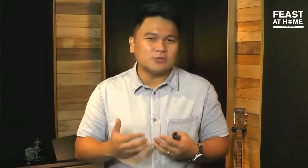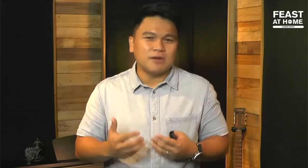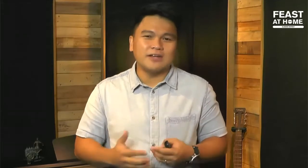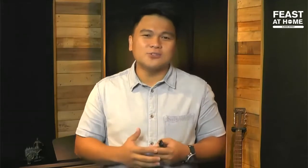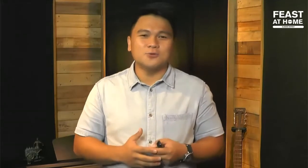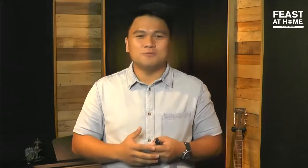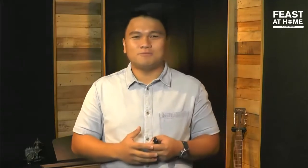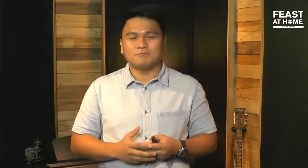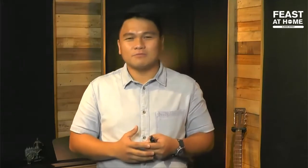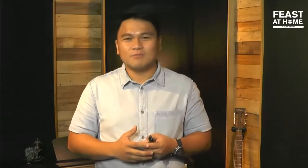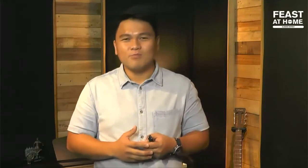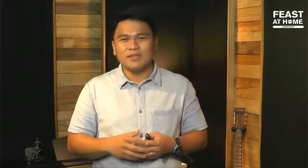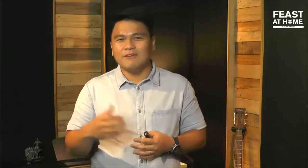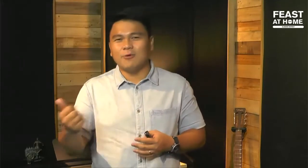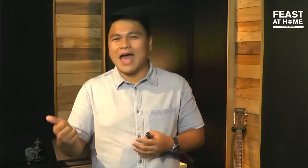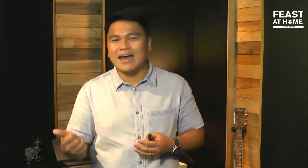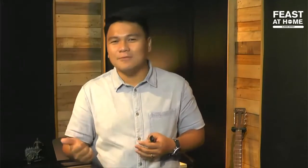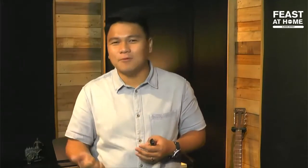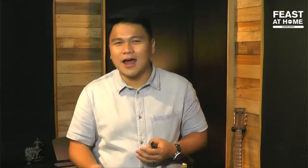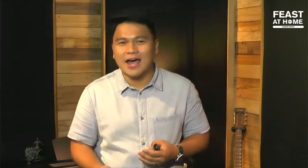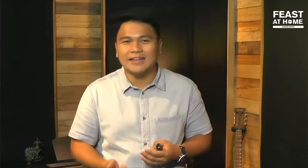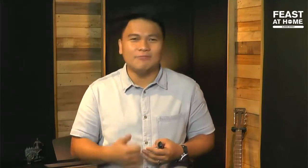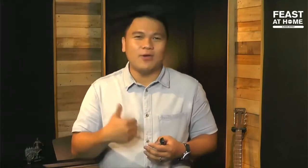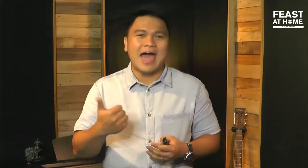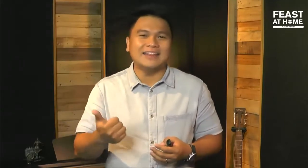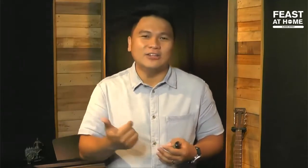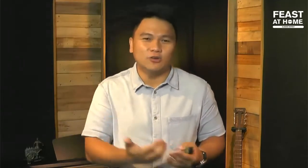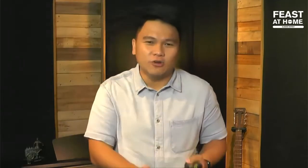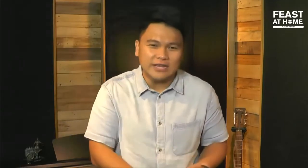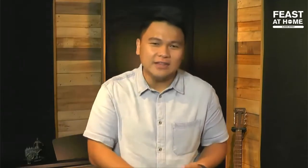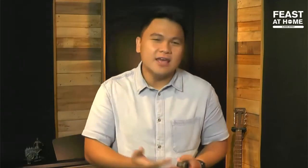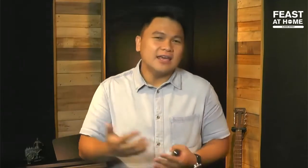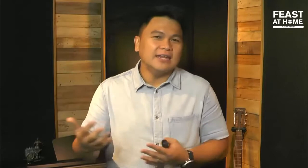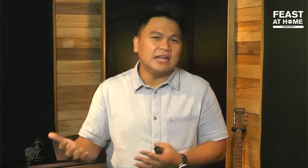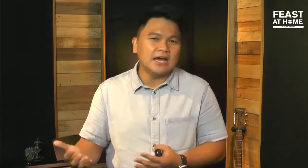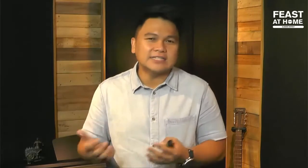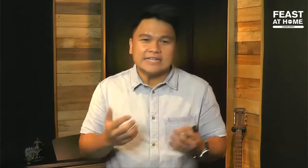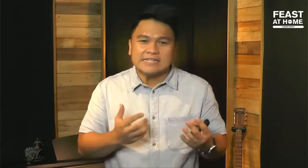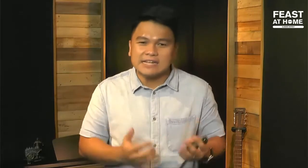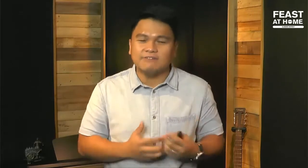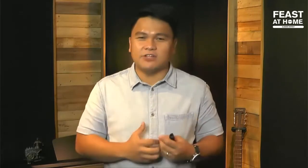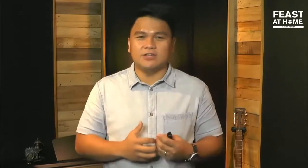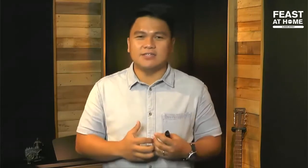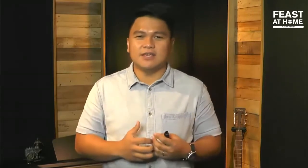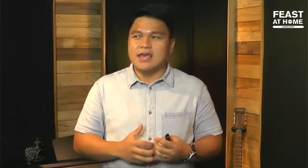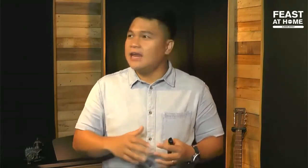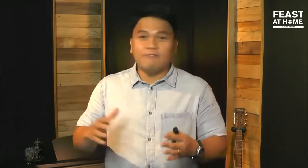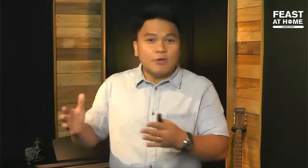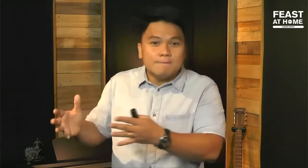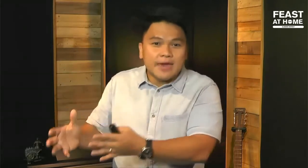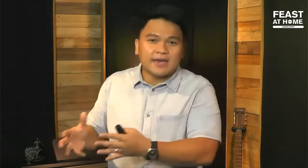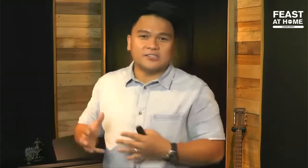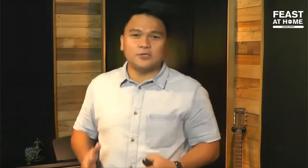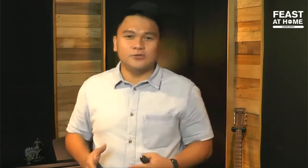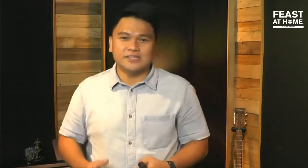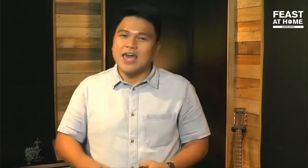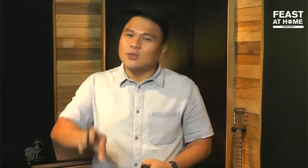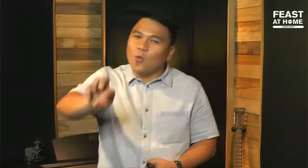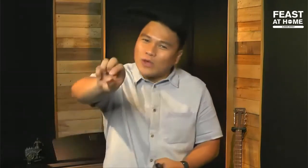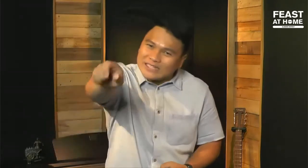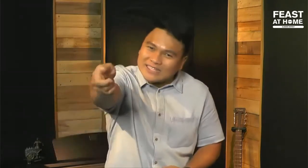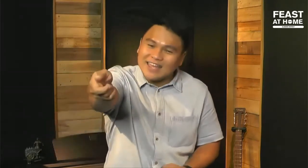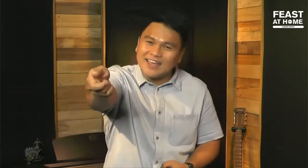personal experience too? If we act in pride, if we act in greed, in lust, in selfishness, and if we make